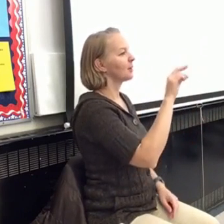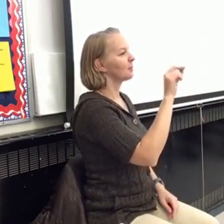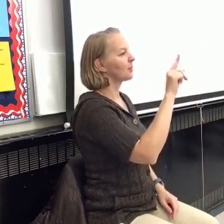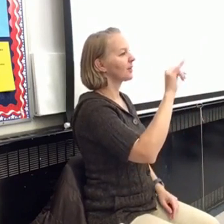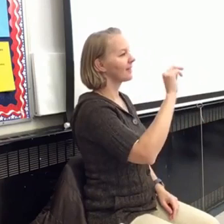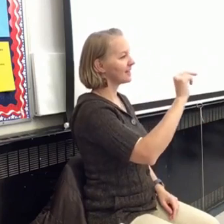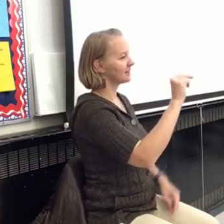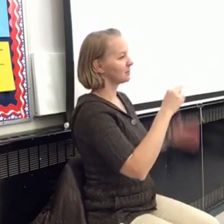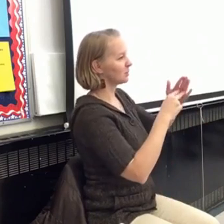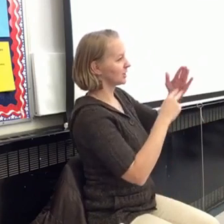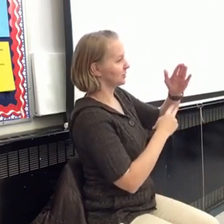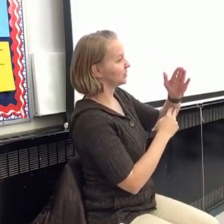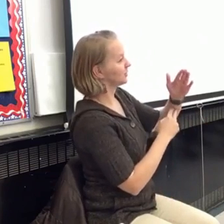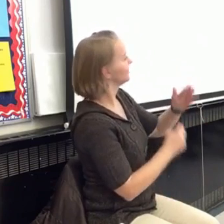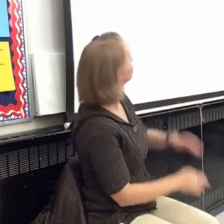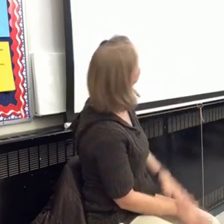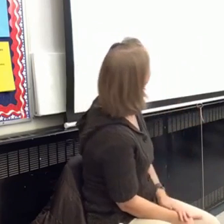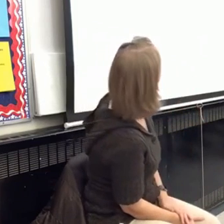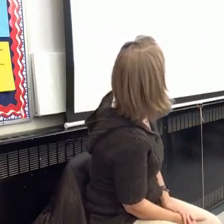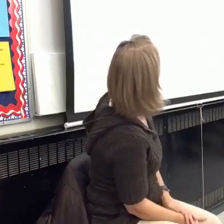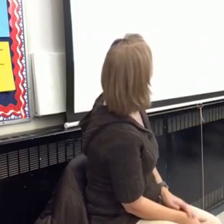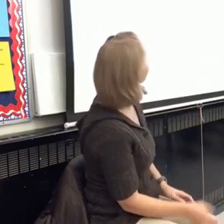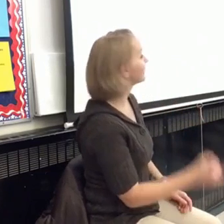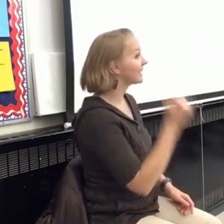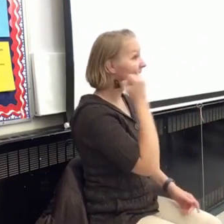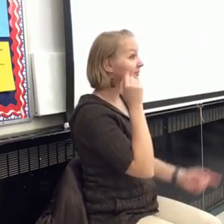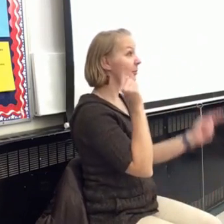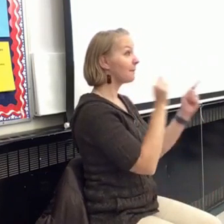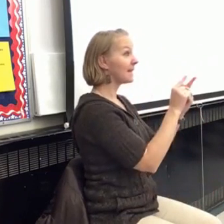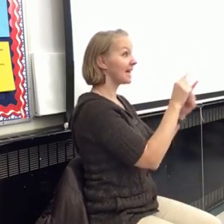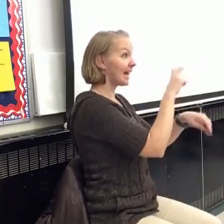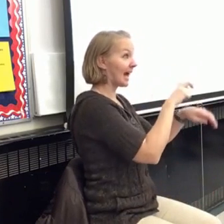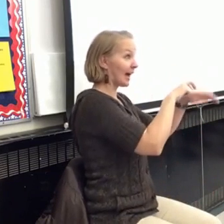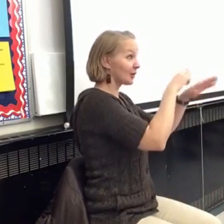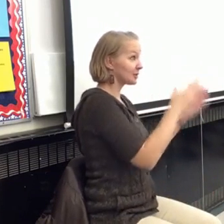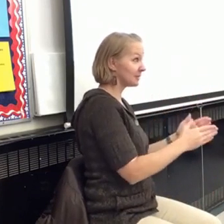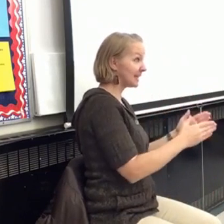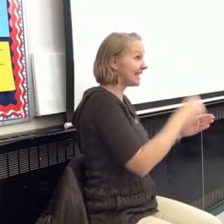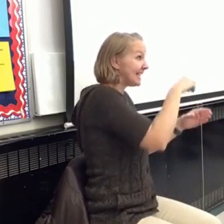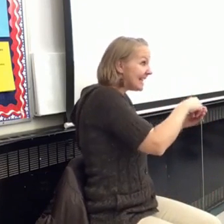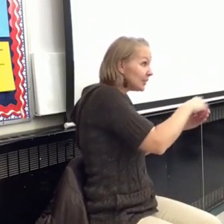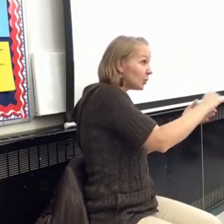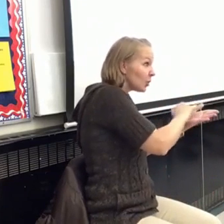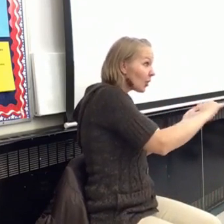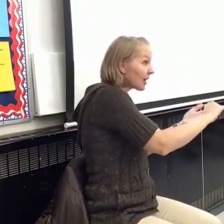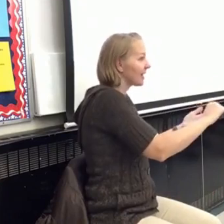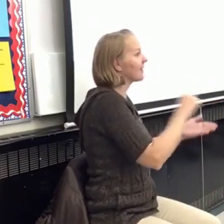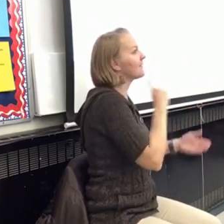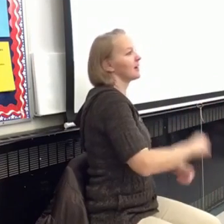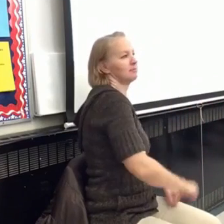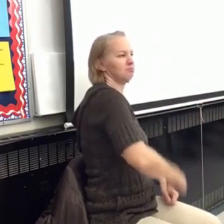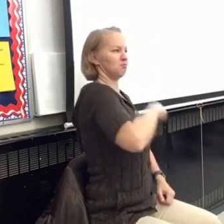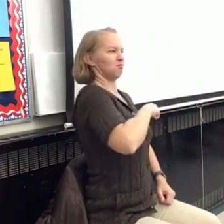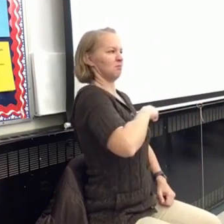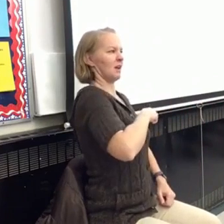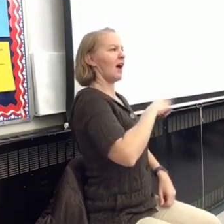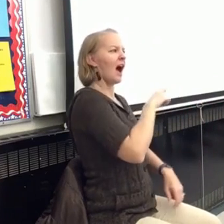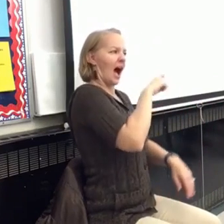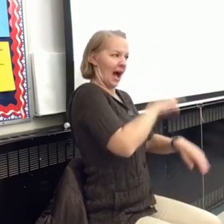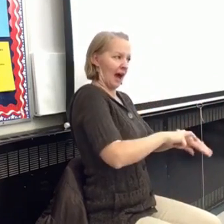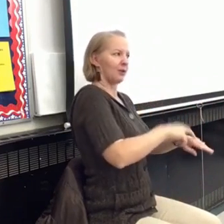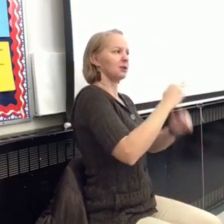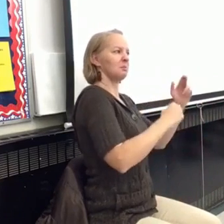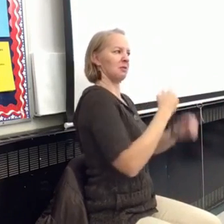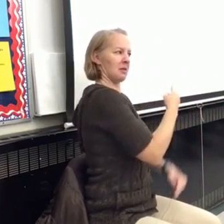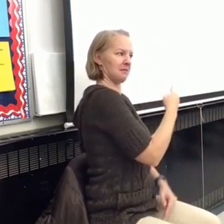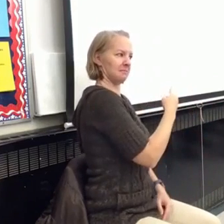Bridge. Okay? Now, if you meet an Irishman in New York, they are very, very proud of the fact that the Irish built the